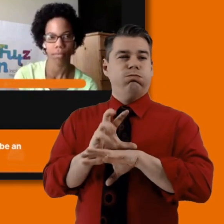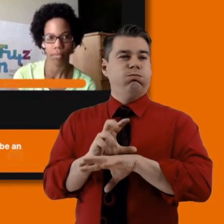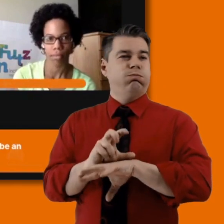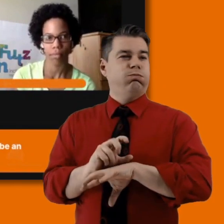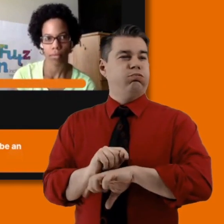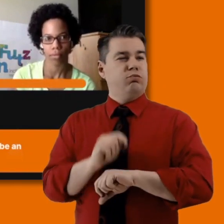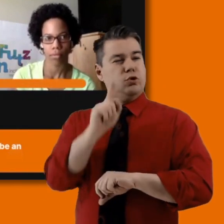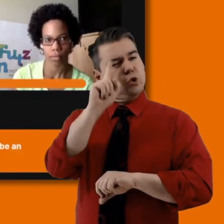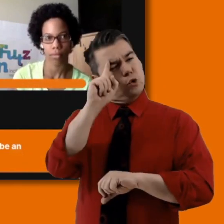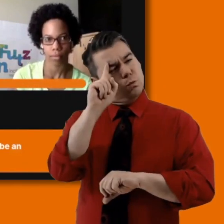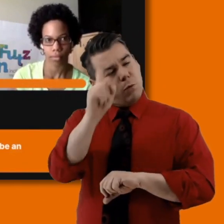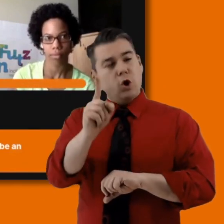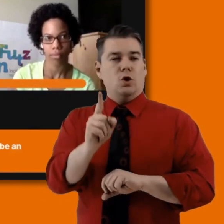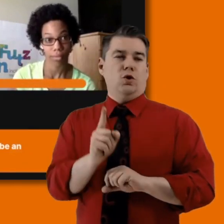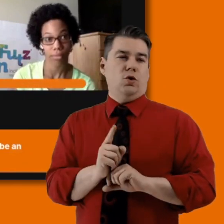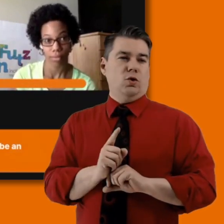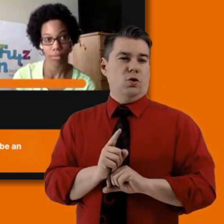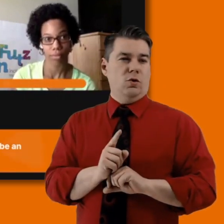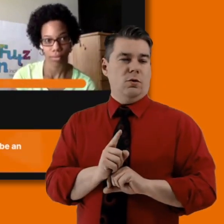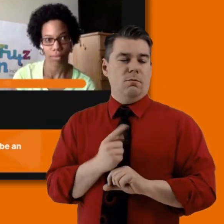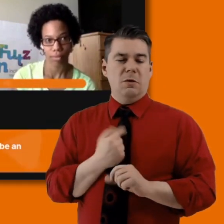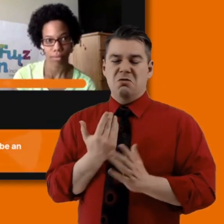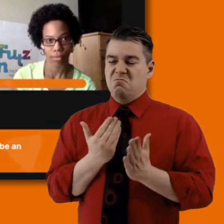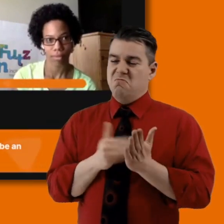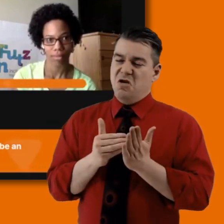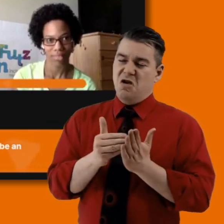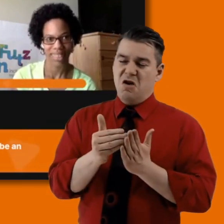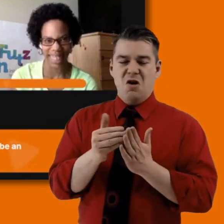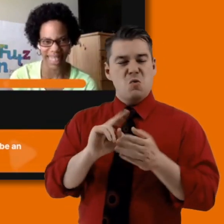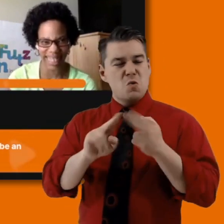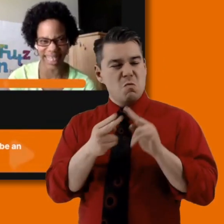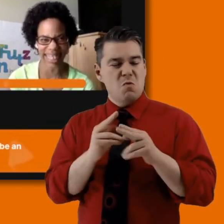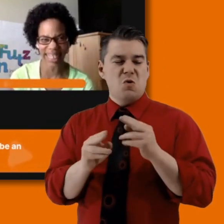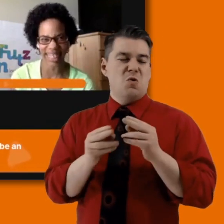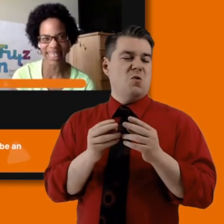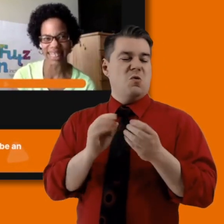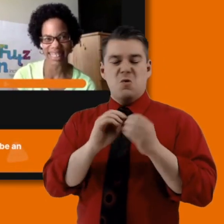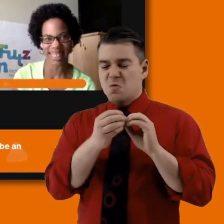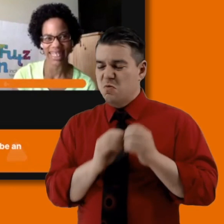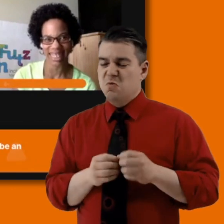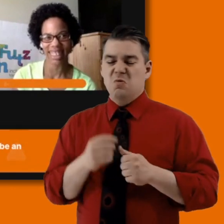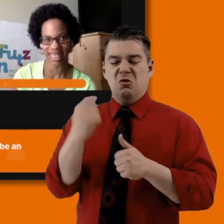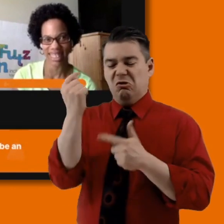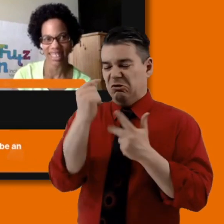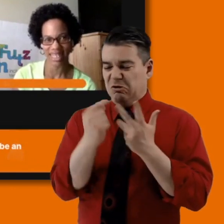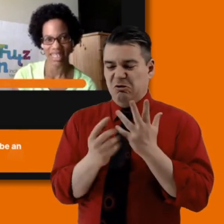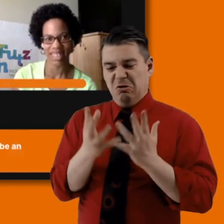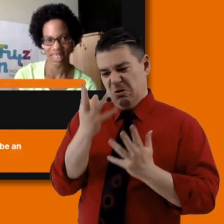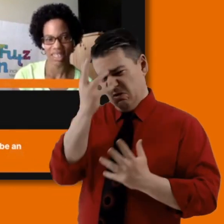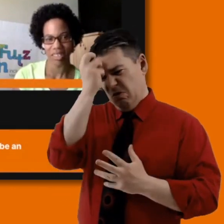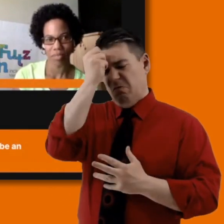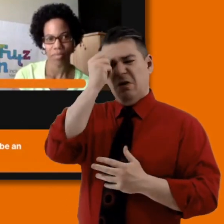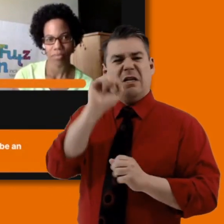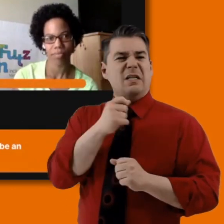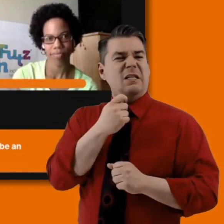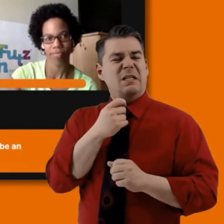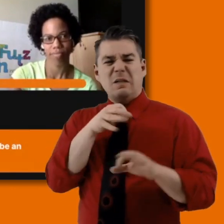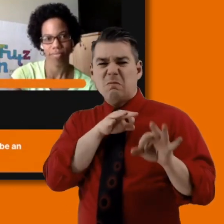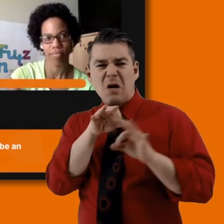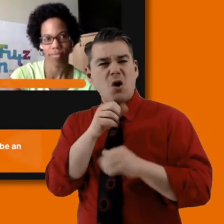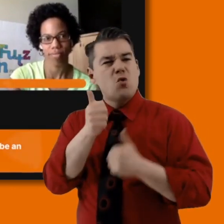traditionally smart. They have a million facts and figures, and they have, you know, they can tell you which nerve